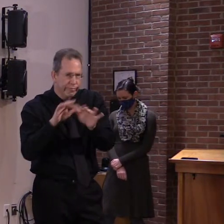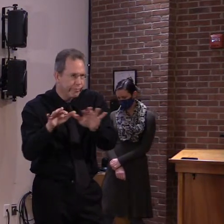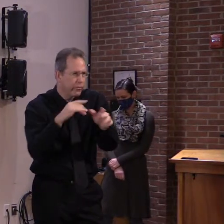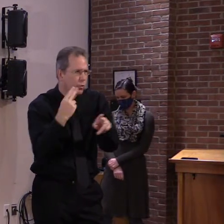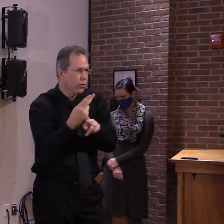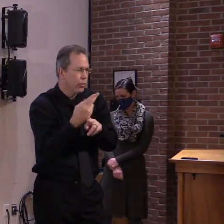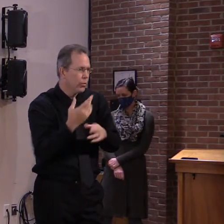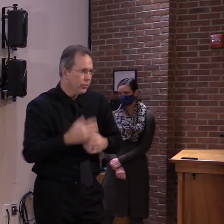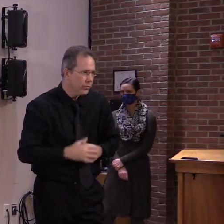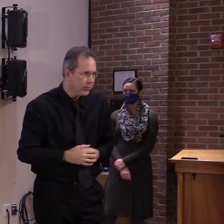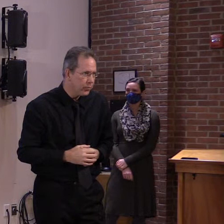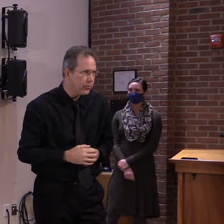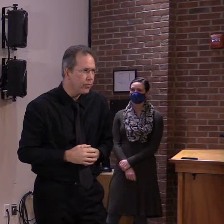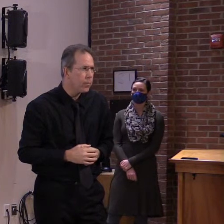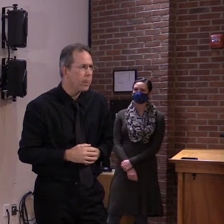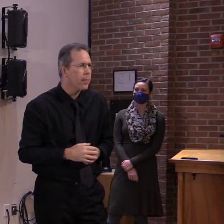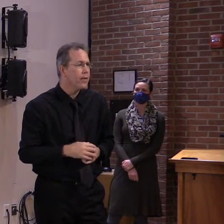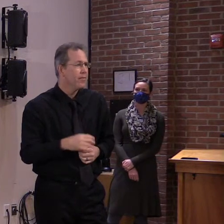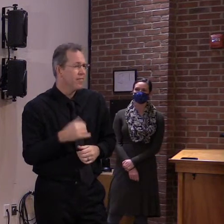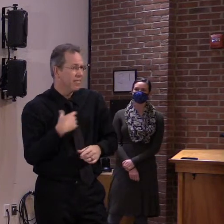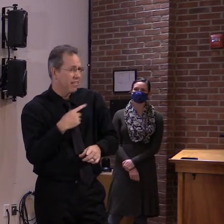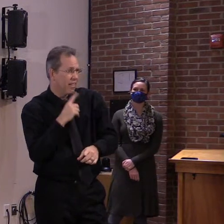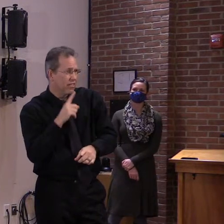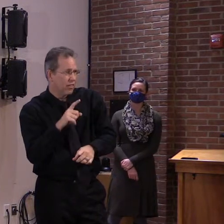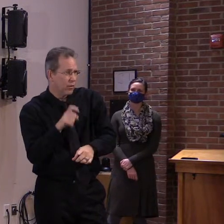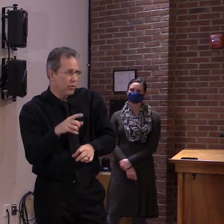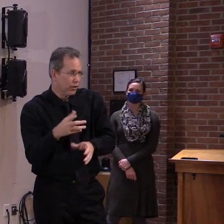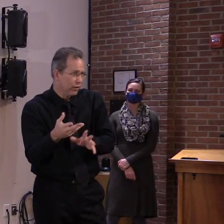Did I get all the angles you were looking for?